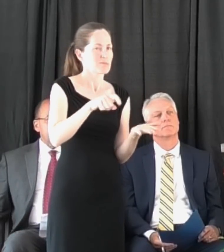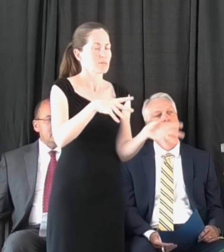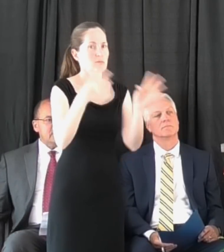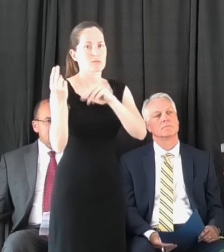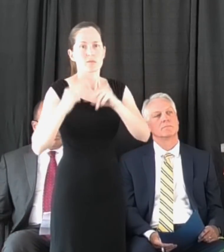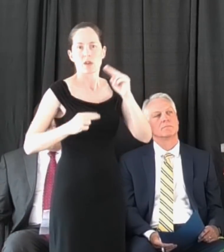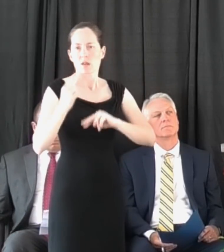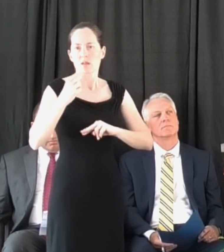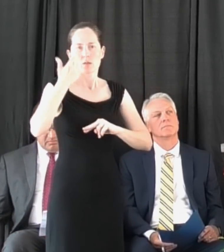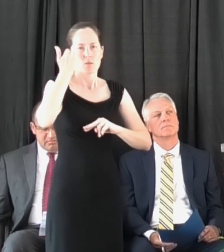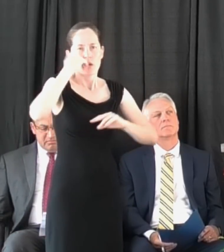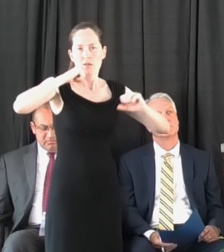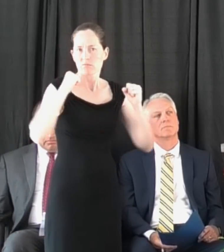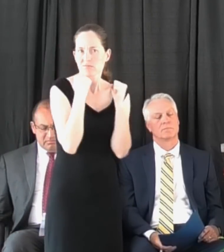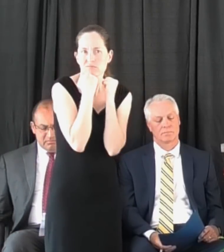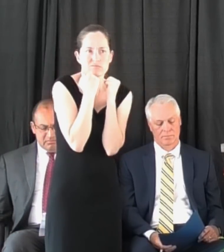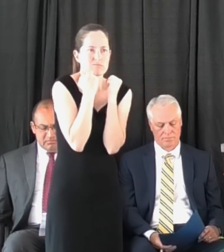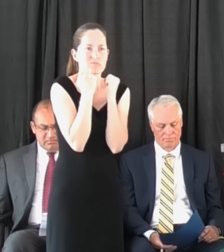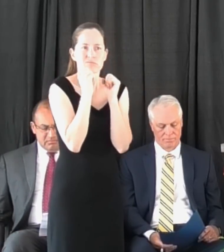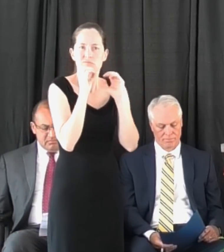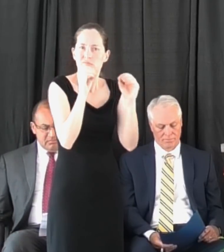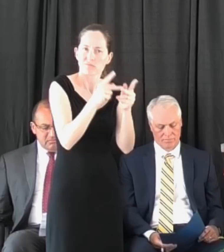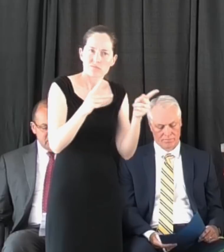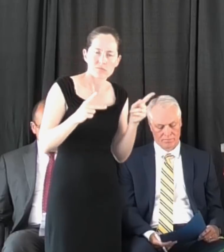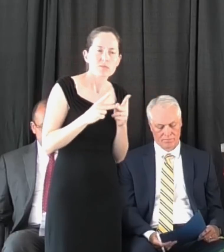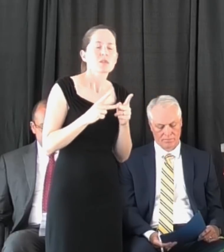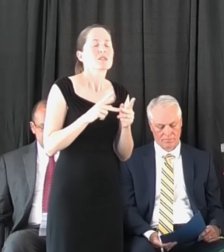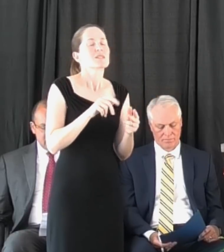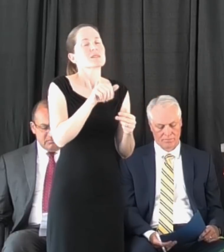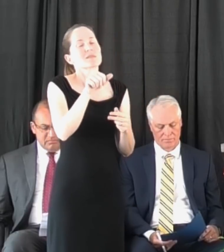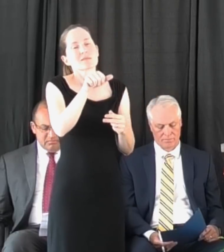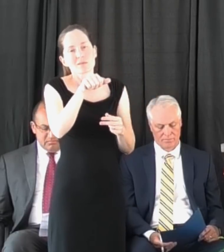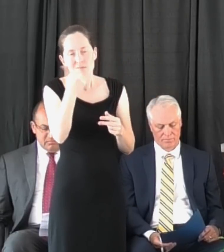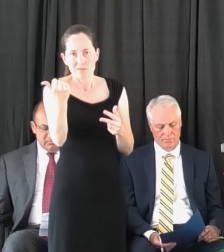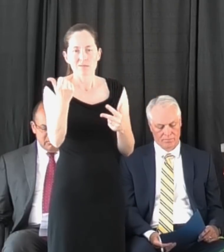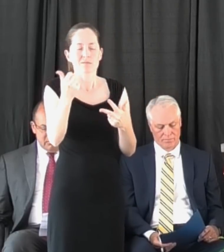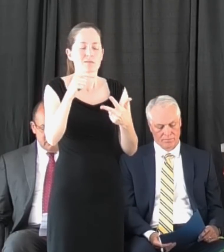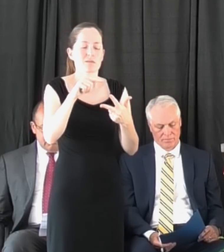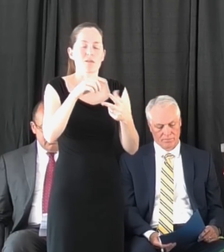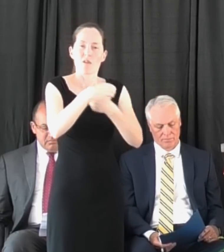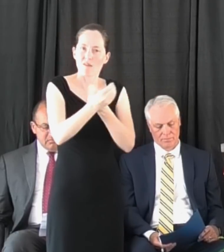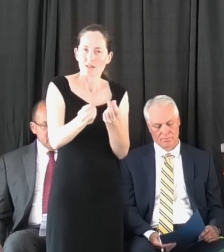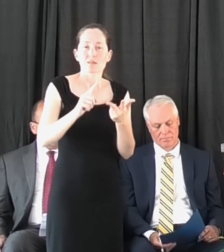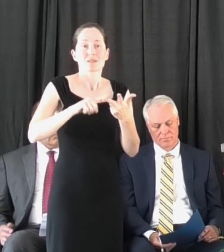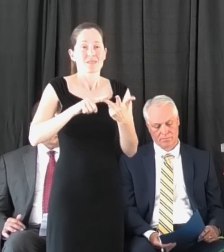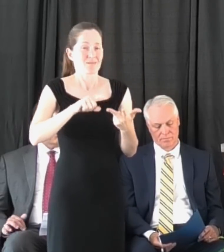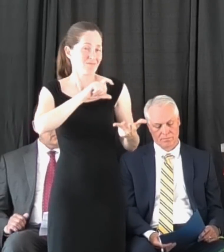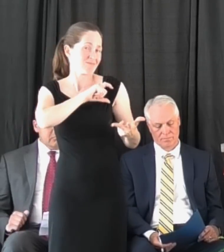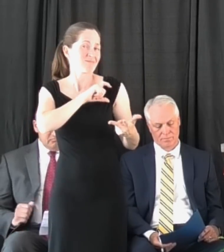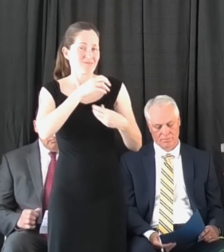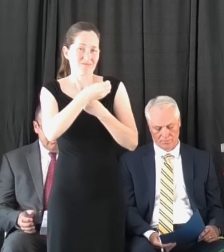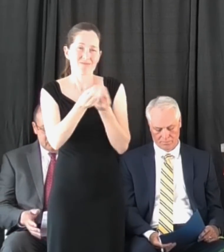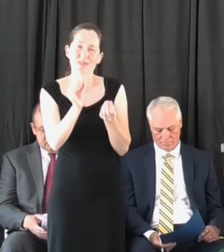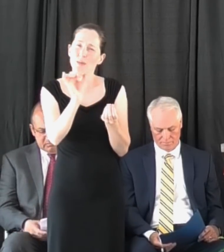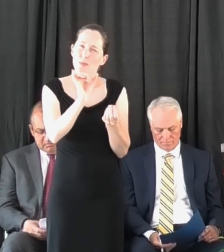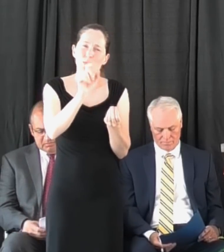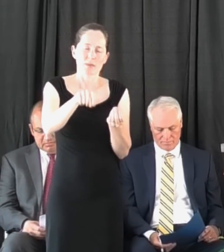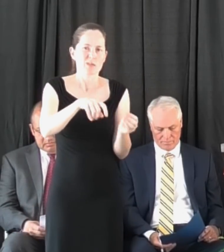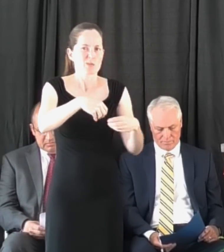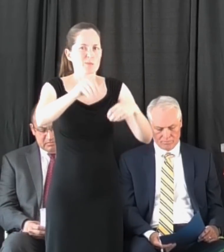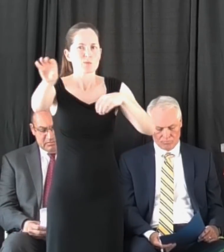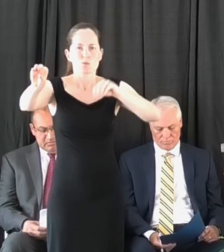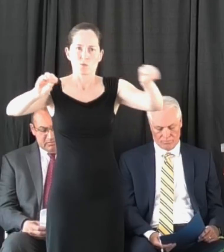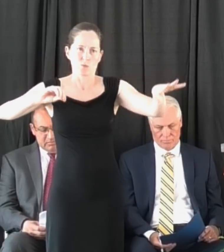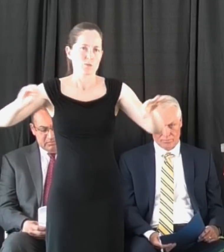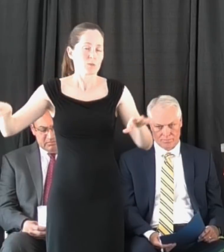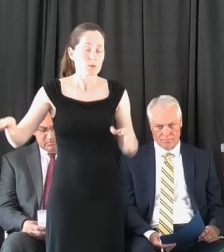reasons, as did the State's Attorney's Office and part of the Sheriff's Office. Our staff has continued to work in